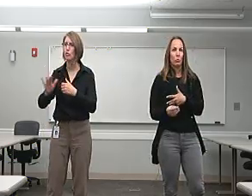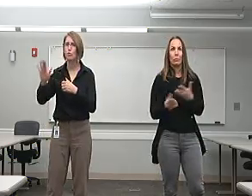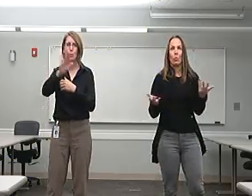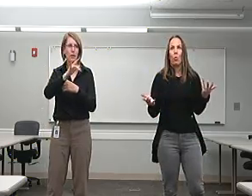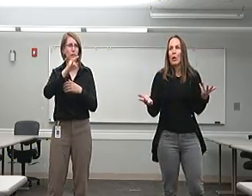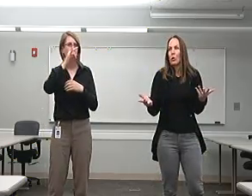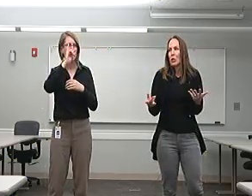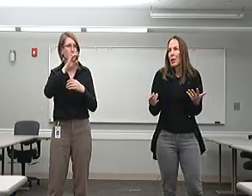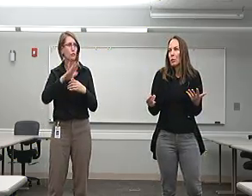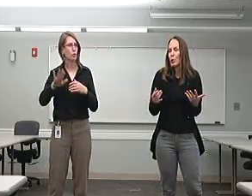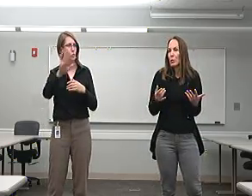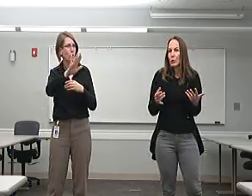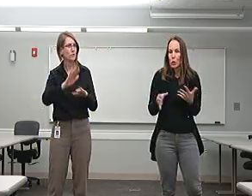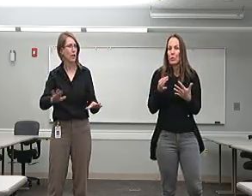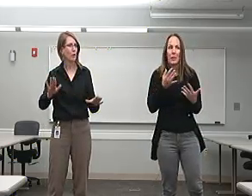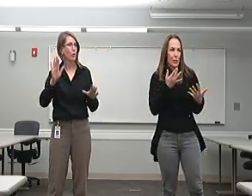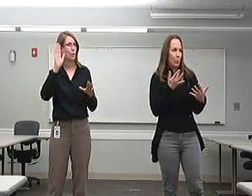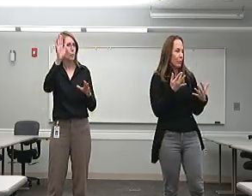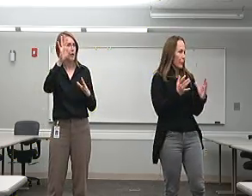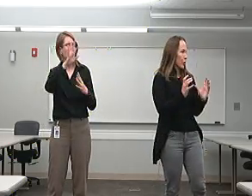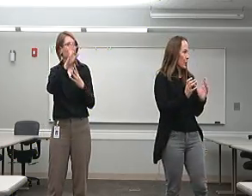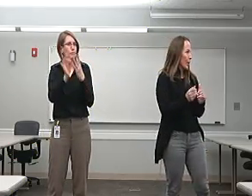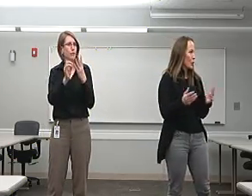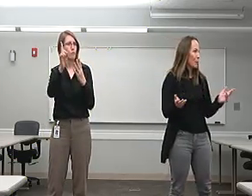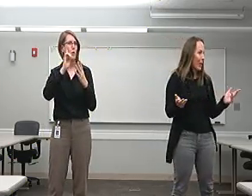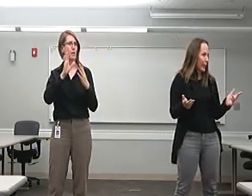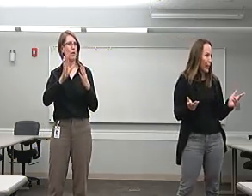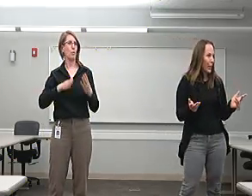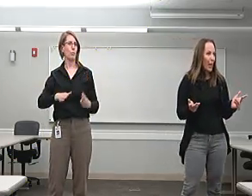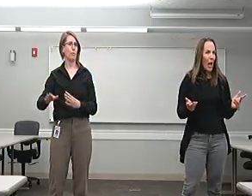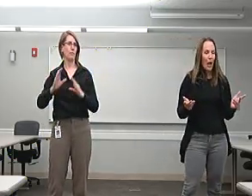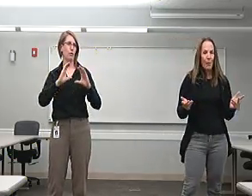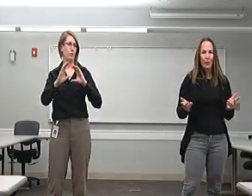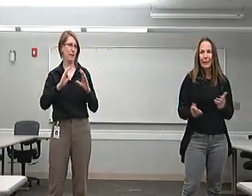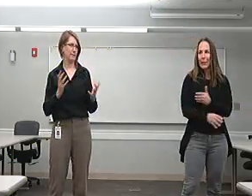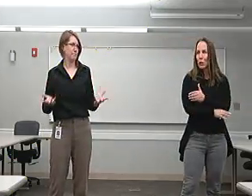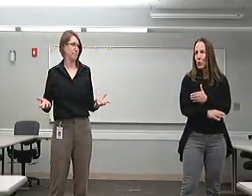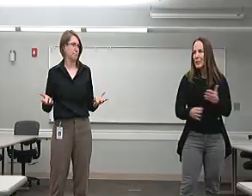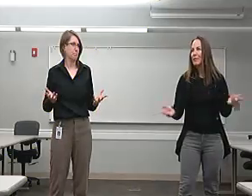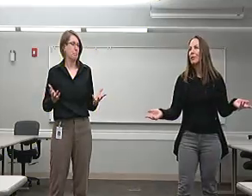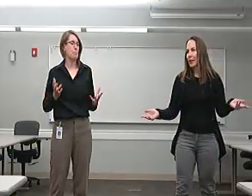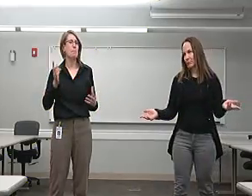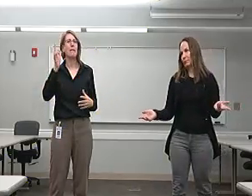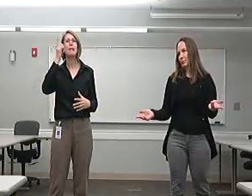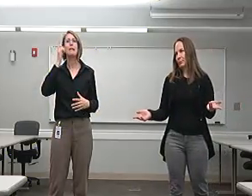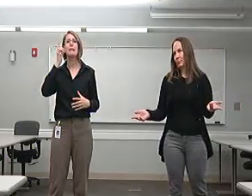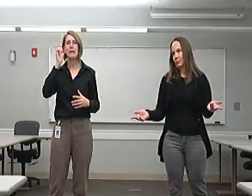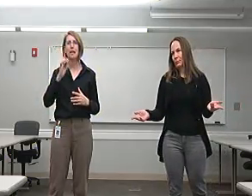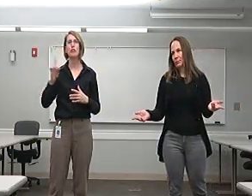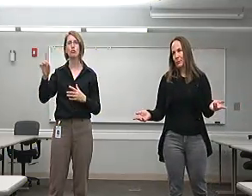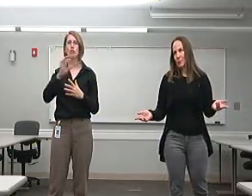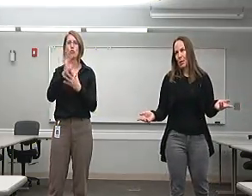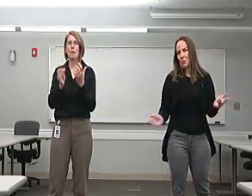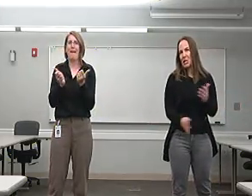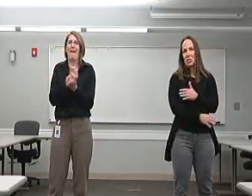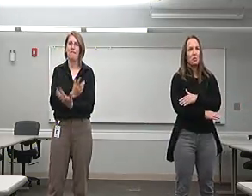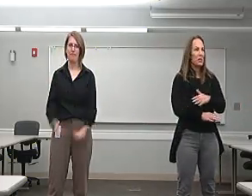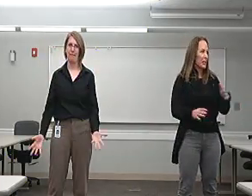child will choose as their preferred communication method. Leah chooses everything. Leah uses